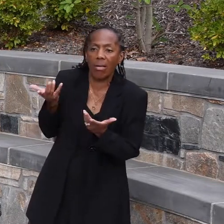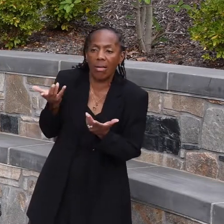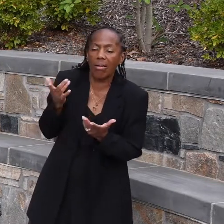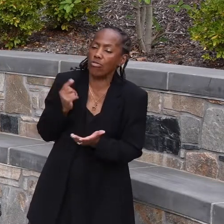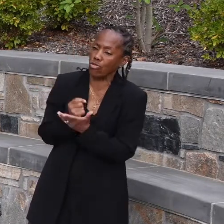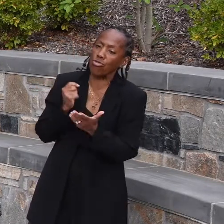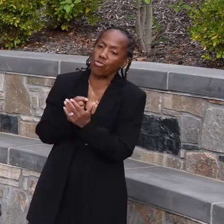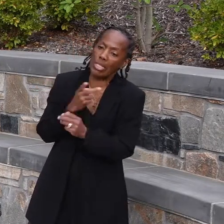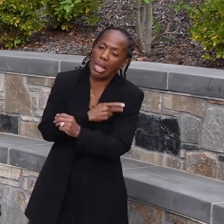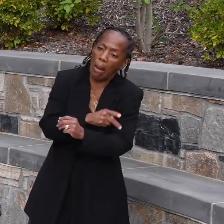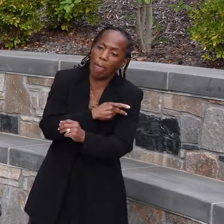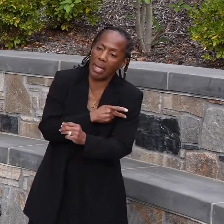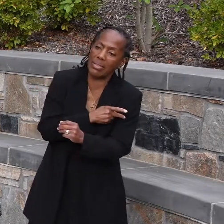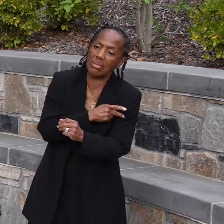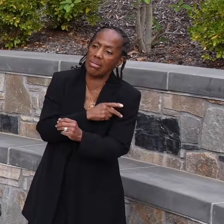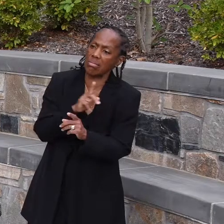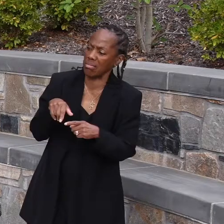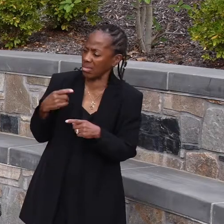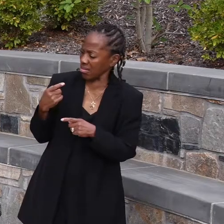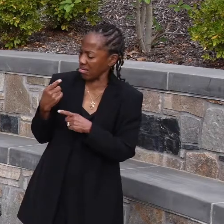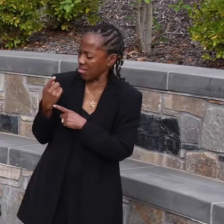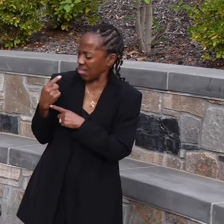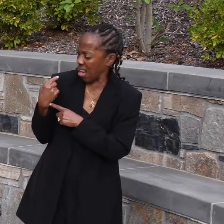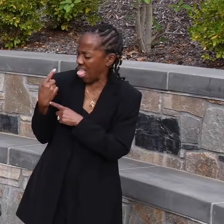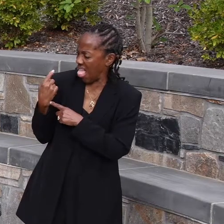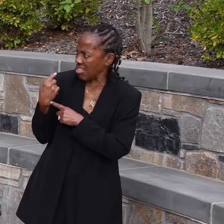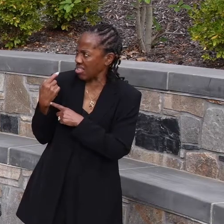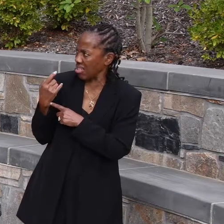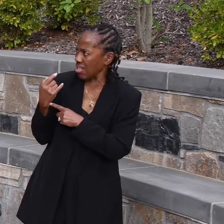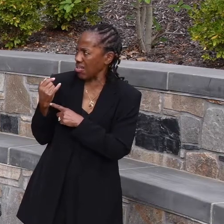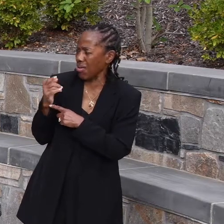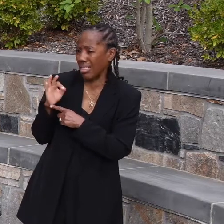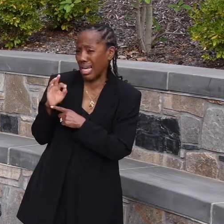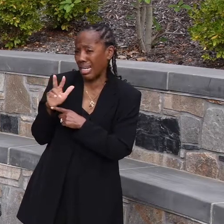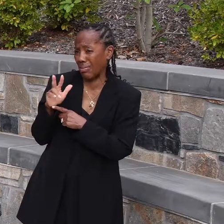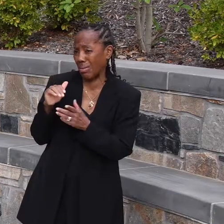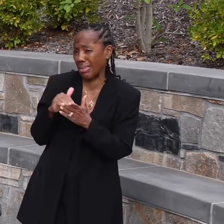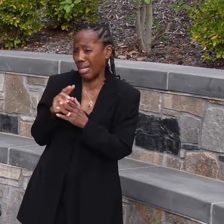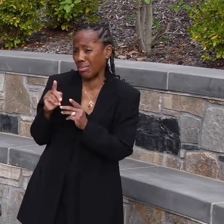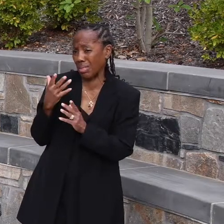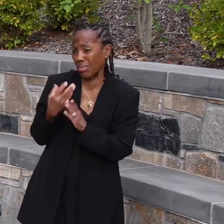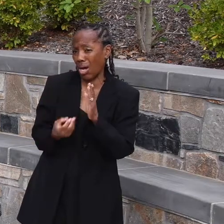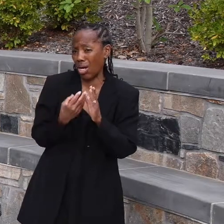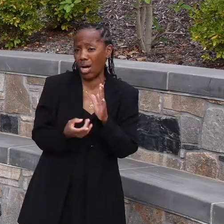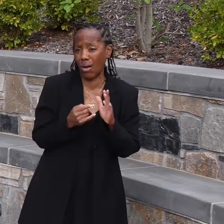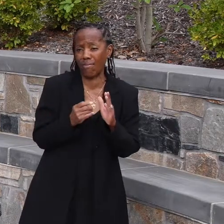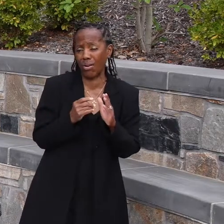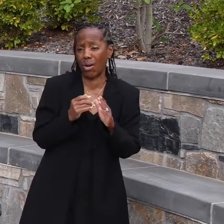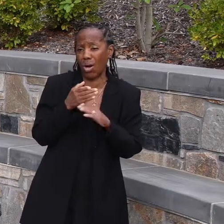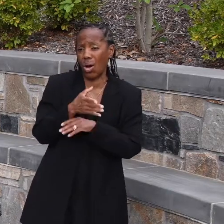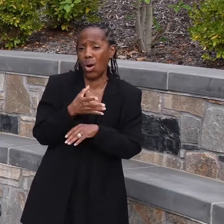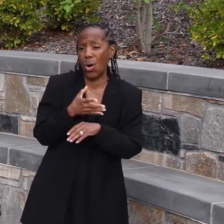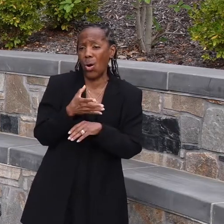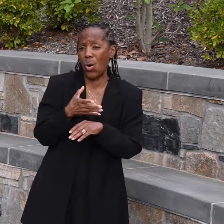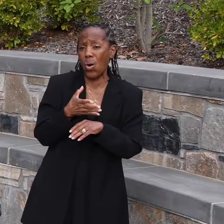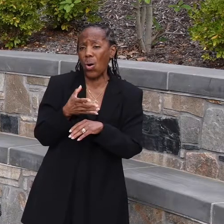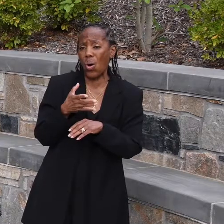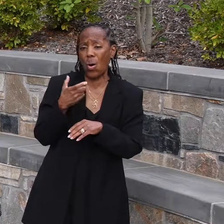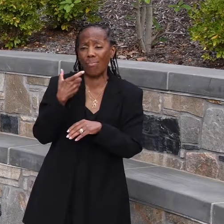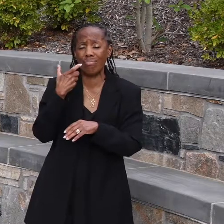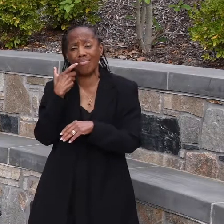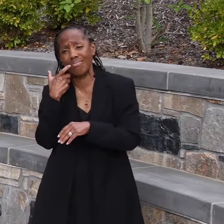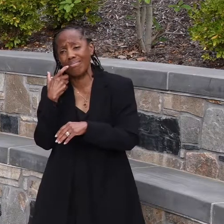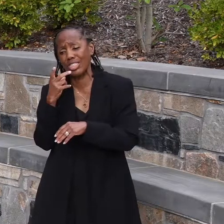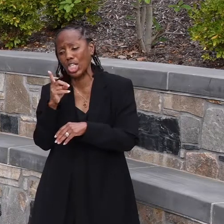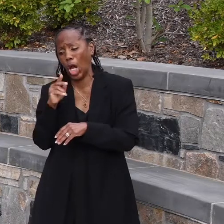patients. And I think over the last year or so, we lost about 93,000 people to overdose-related deaths in the nation. And I